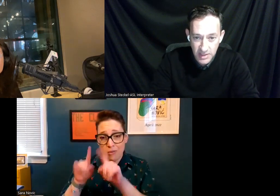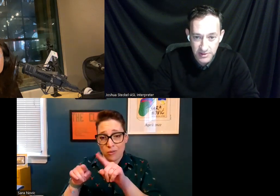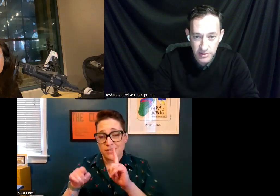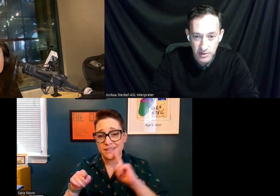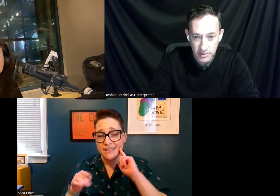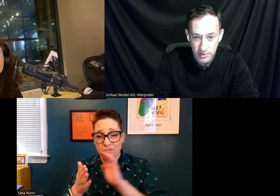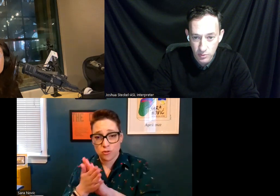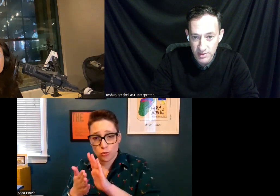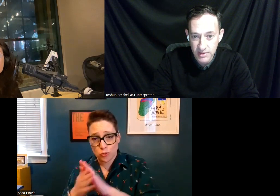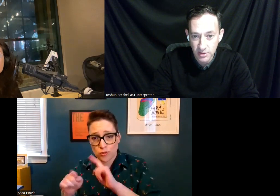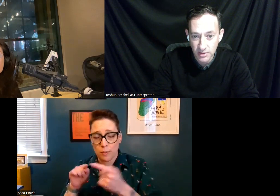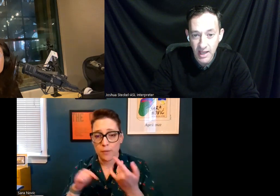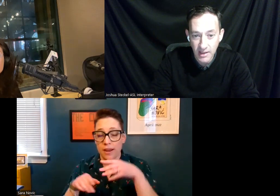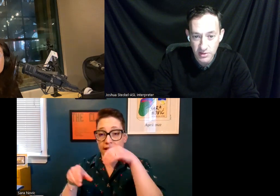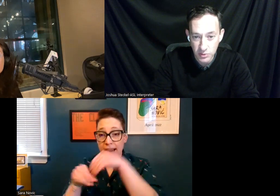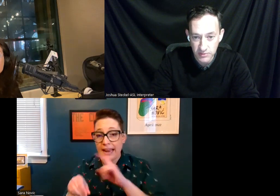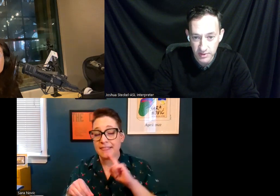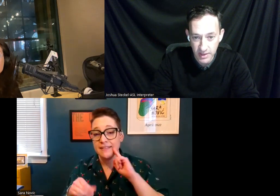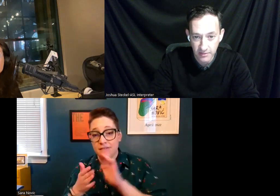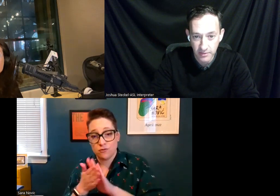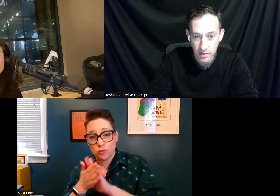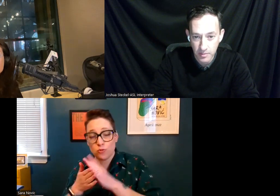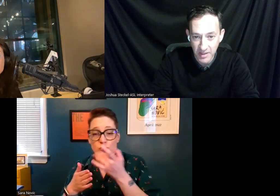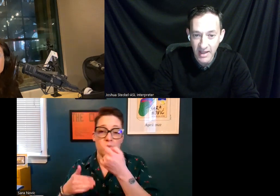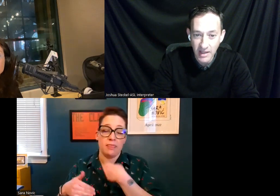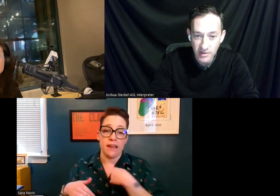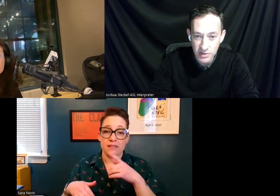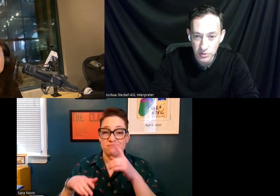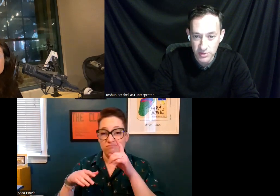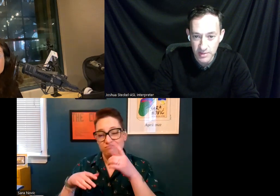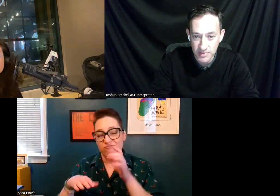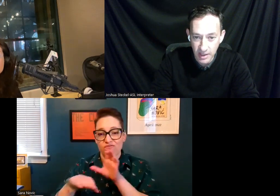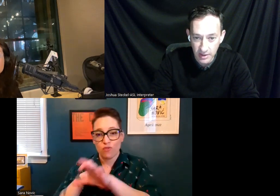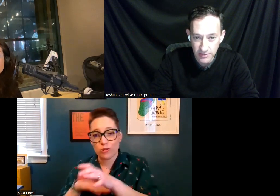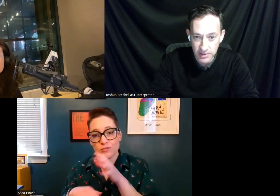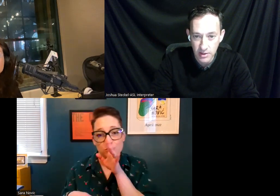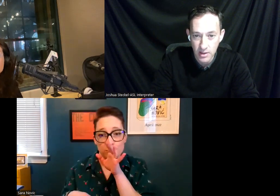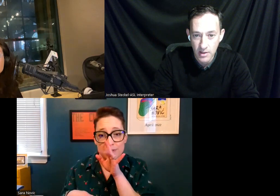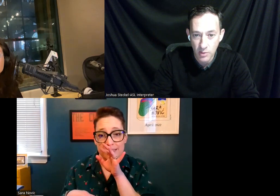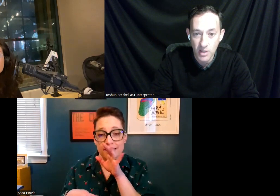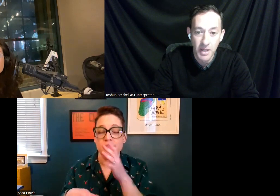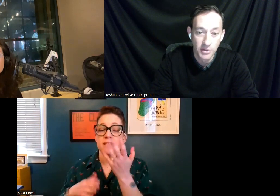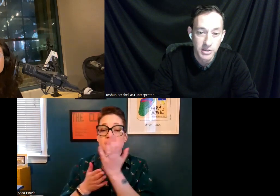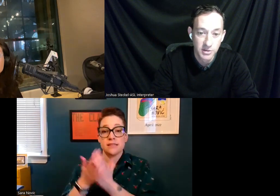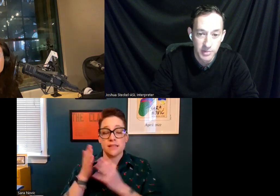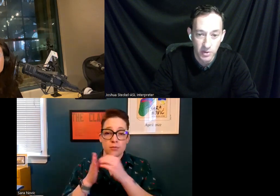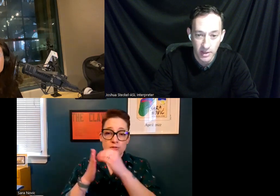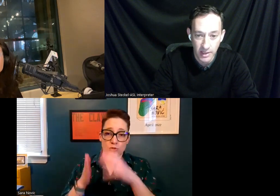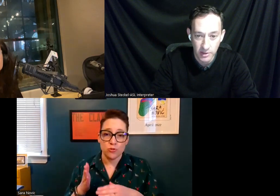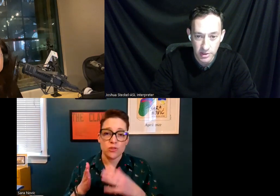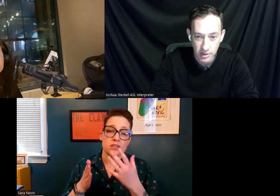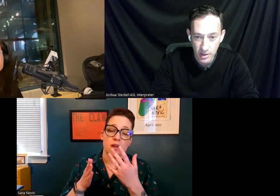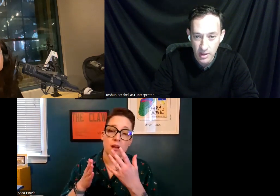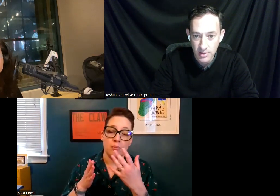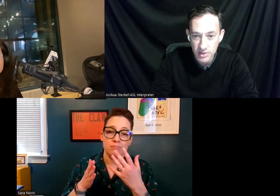Those deaf students would still attend schools for the deaf, but in the schools themselves, they were compelled to use spoken